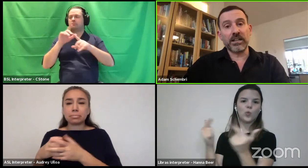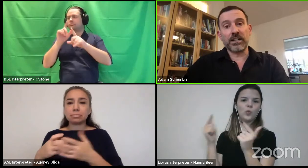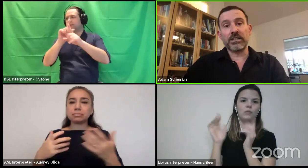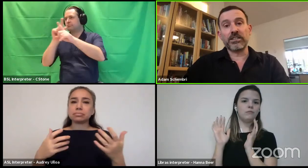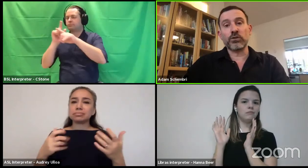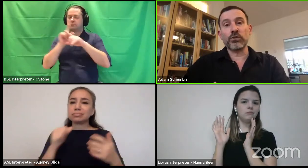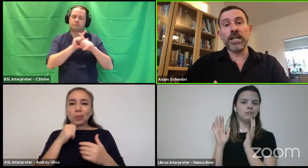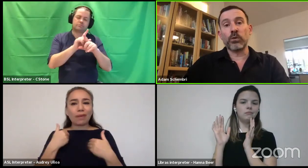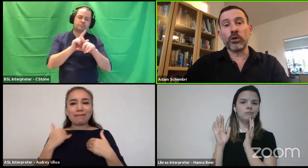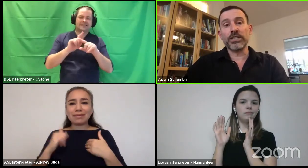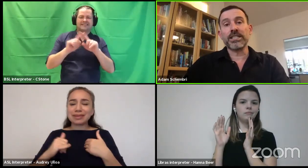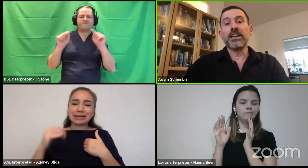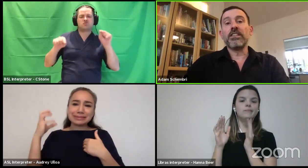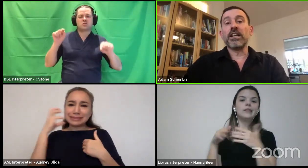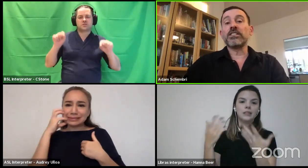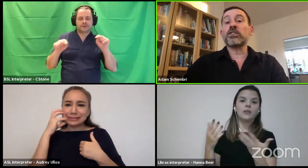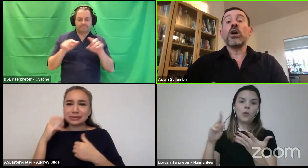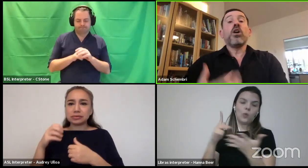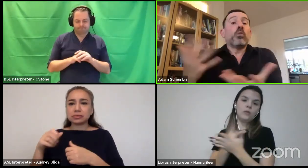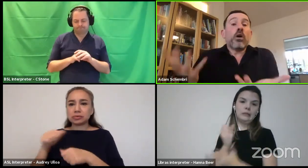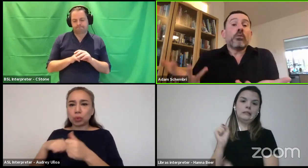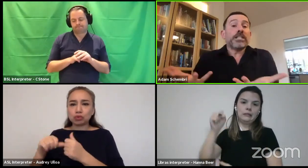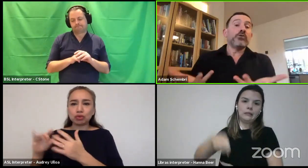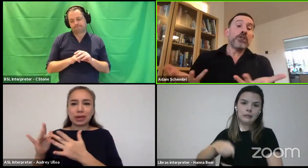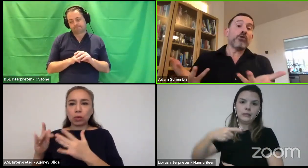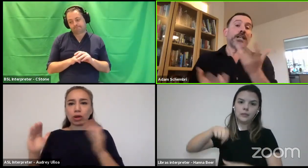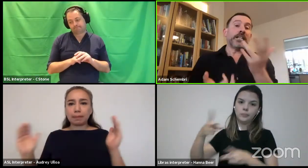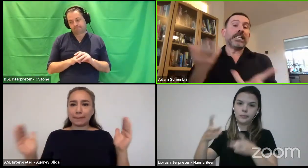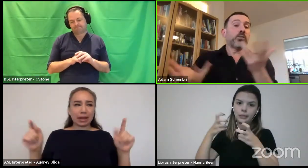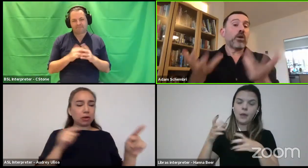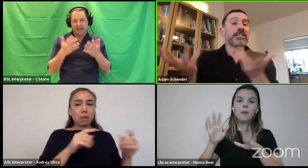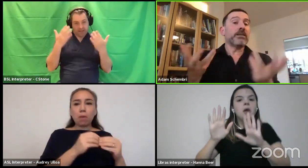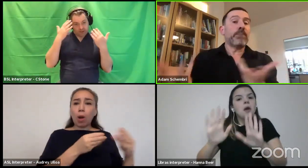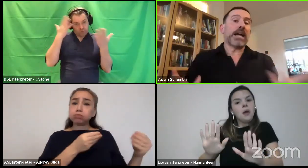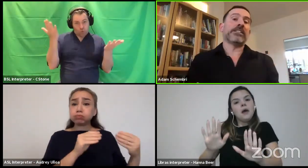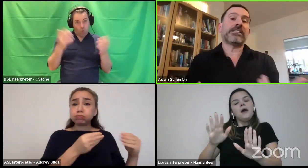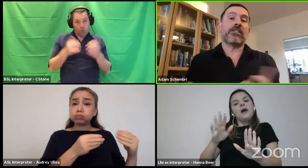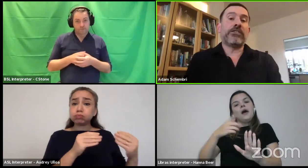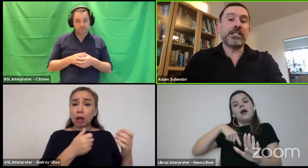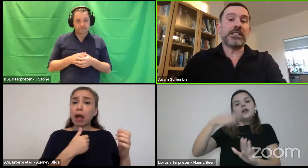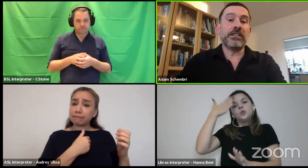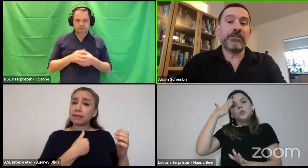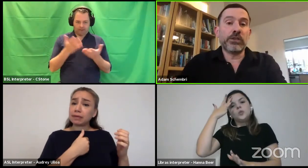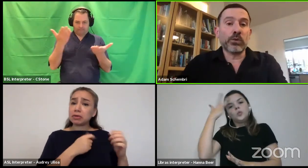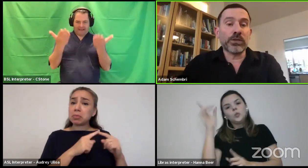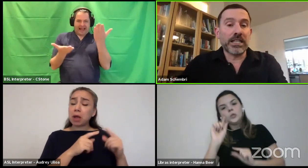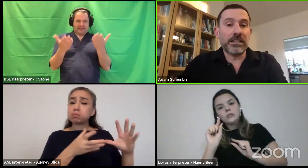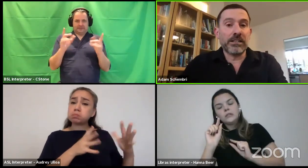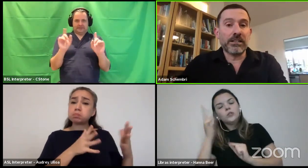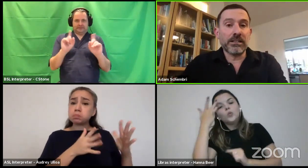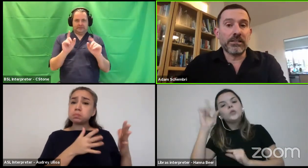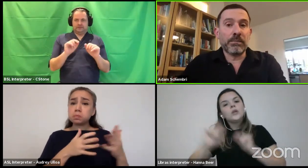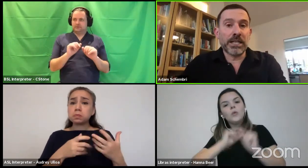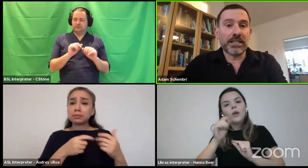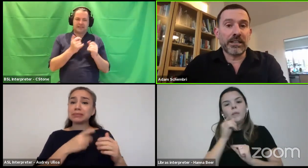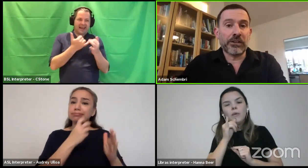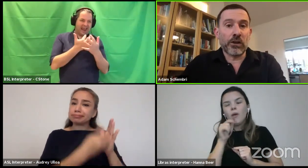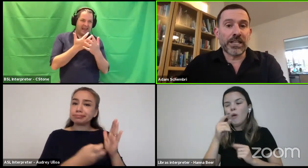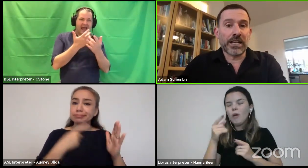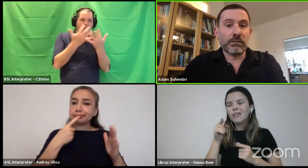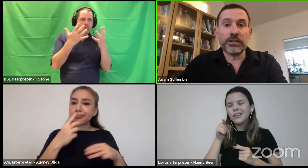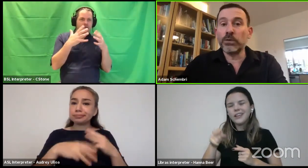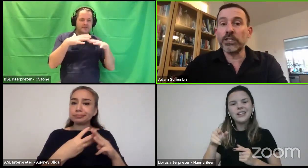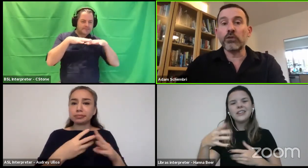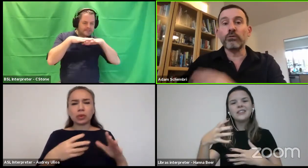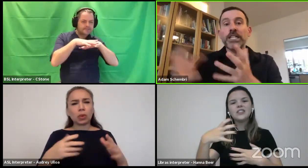dense social networks. So what we don't know really is what is the balance of these individuals in the BSL and